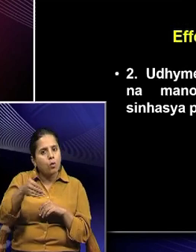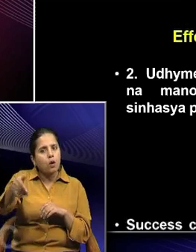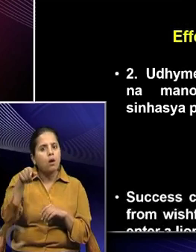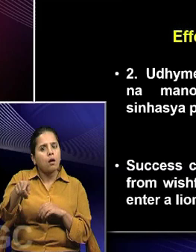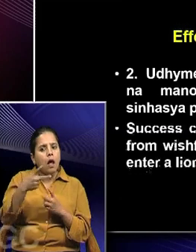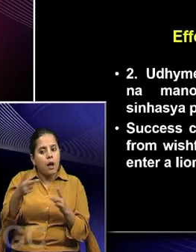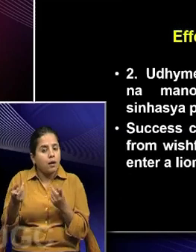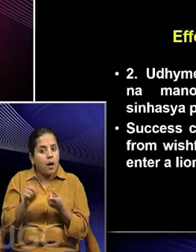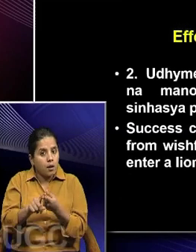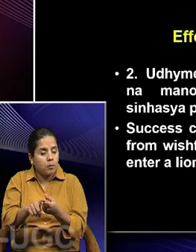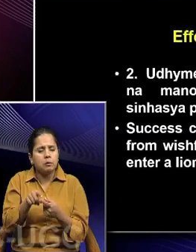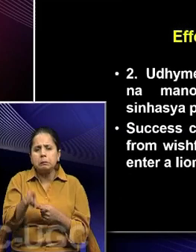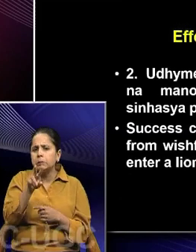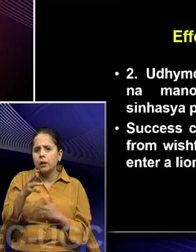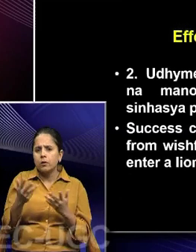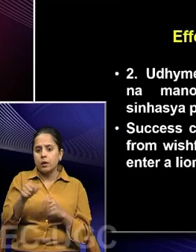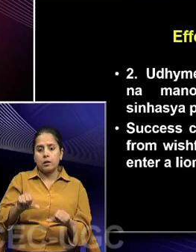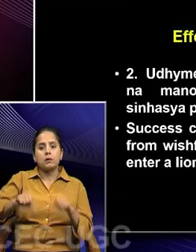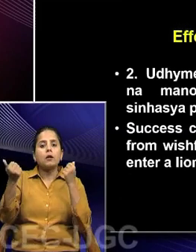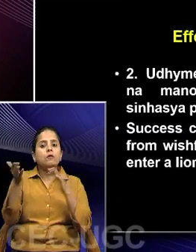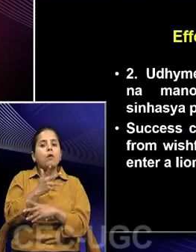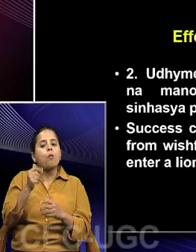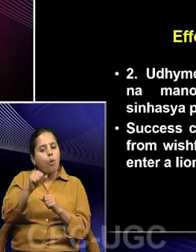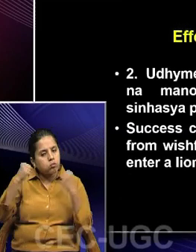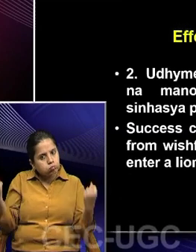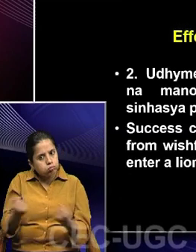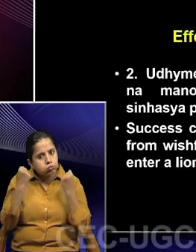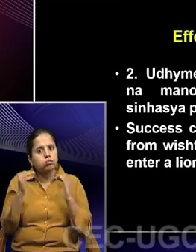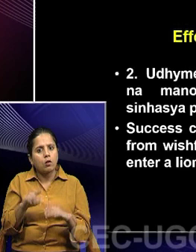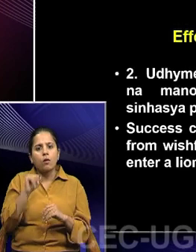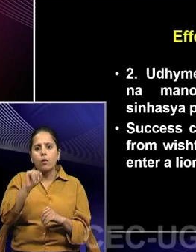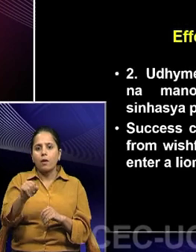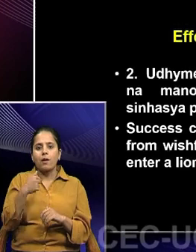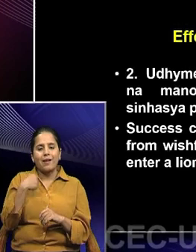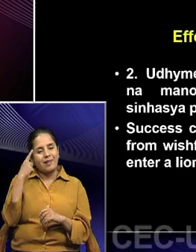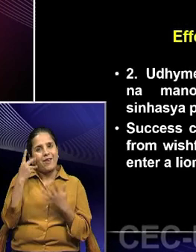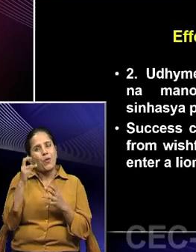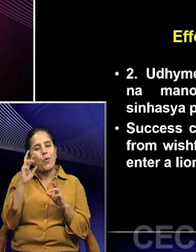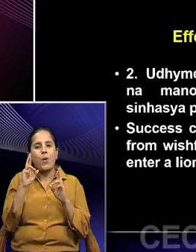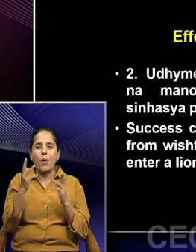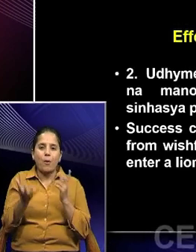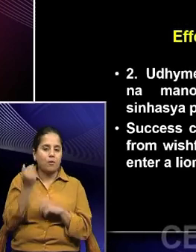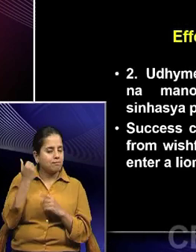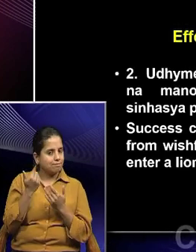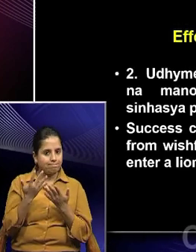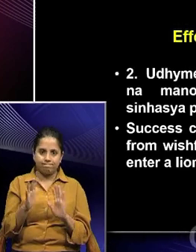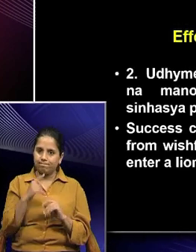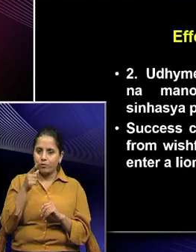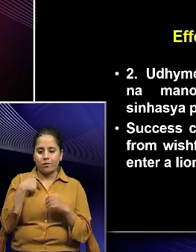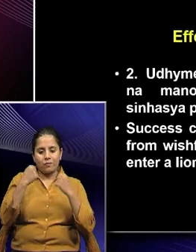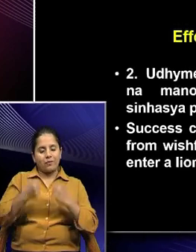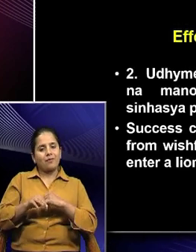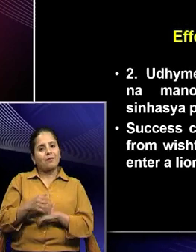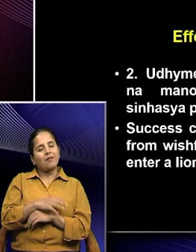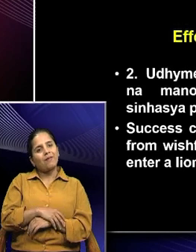mriga, which means success comes from your efforts and not from wishful thinking. I am sitting on a chair and